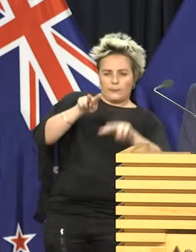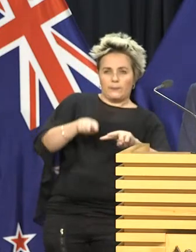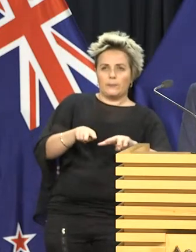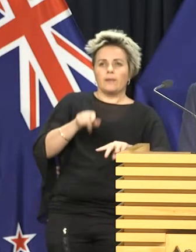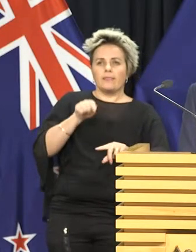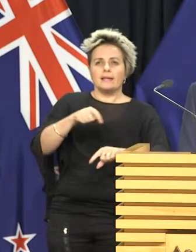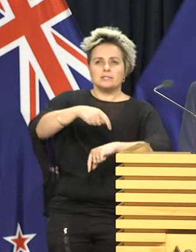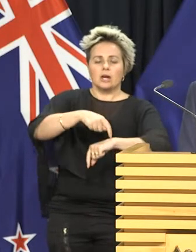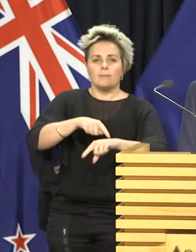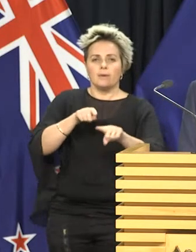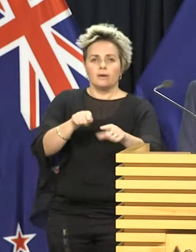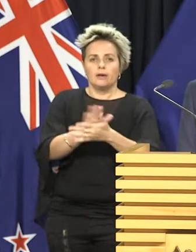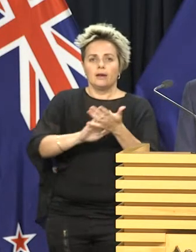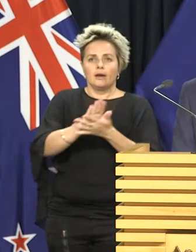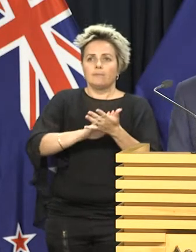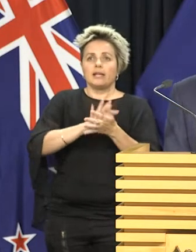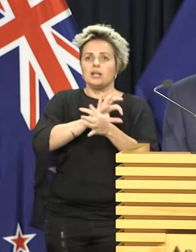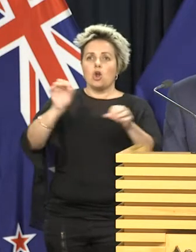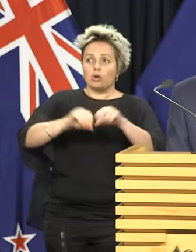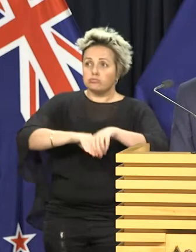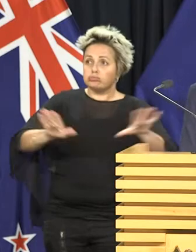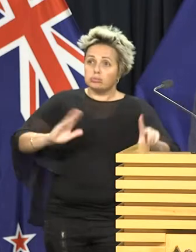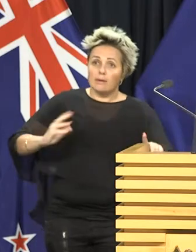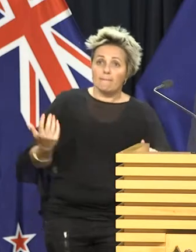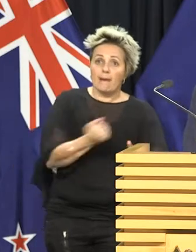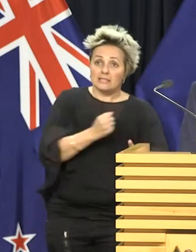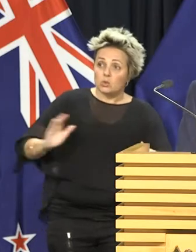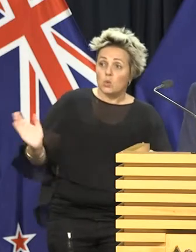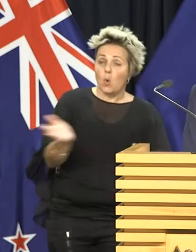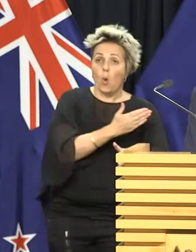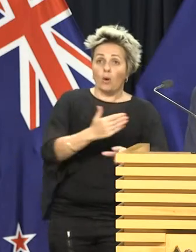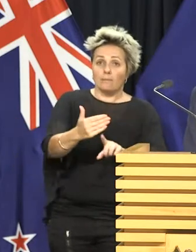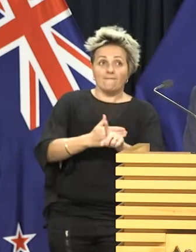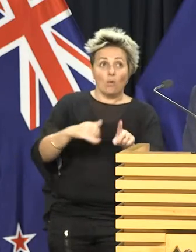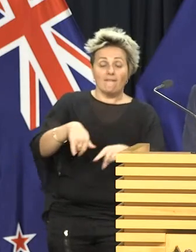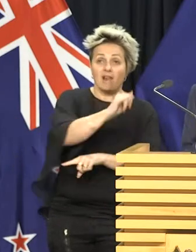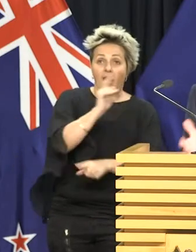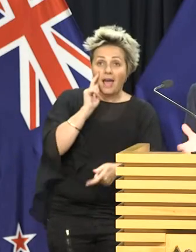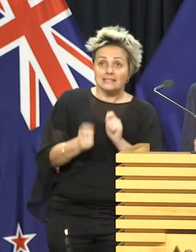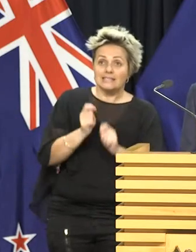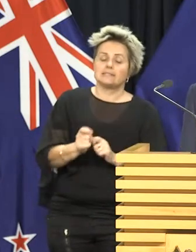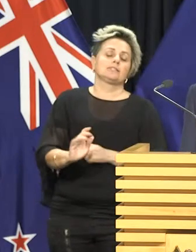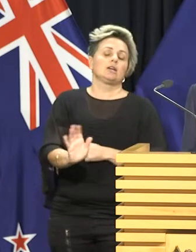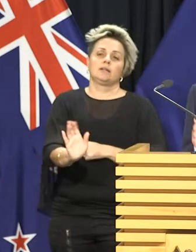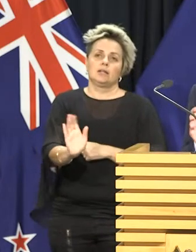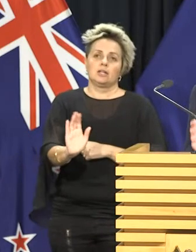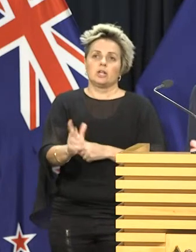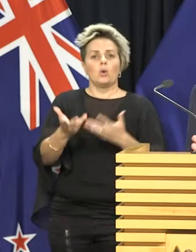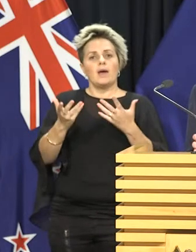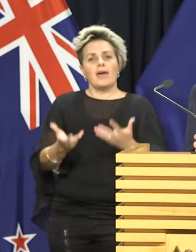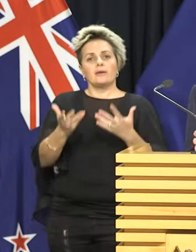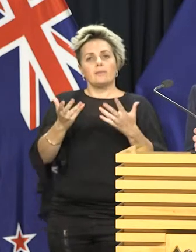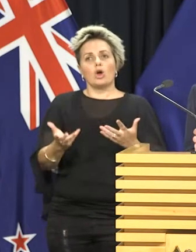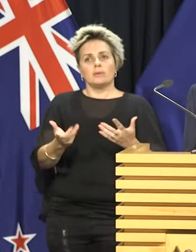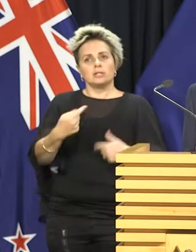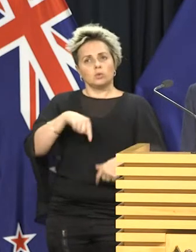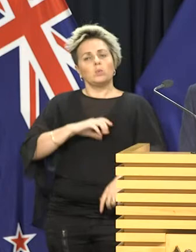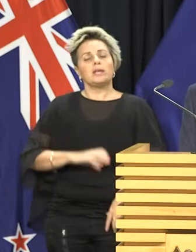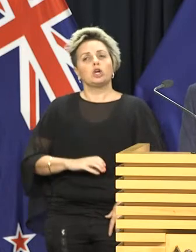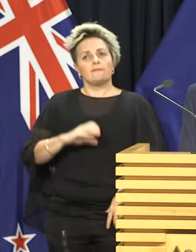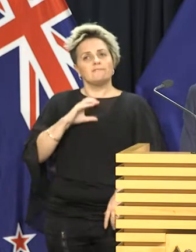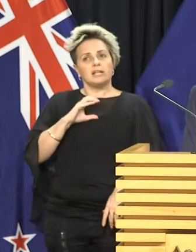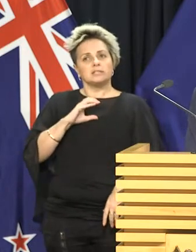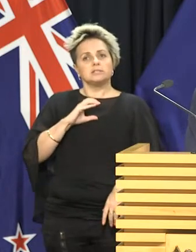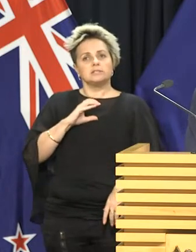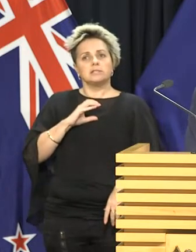widespread need for pre-departure testing? That's not the intention at the moment, no. As part of quarantine-free travel, we feel